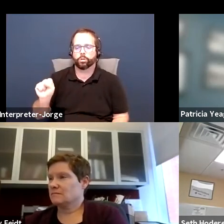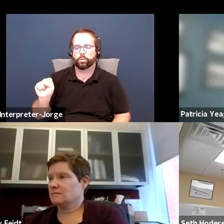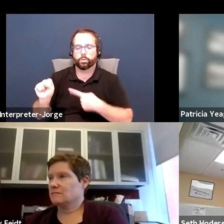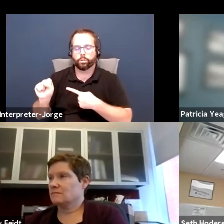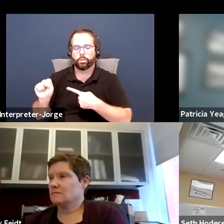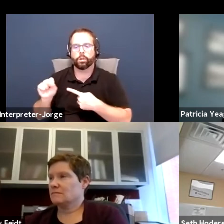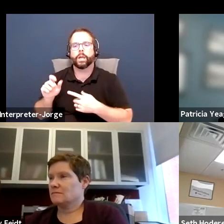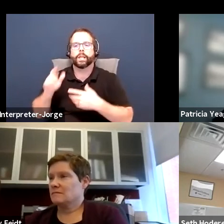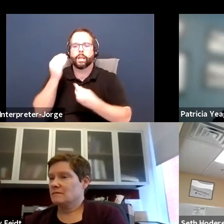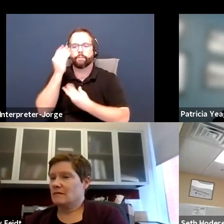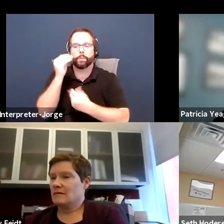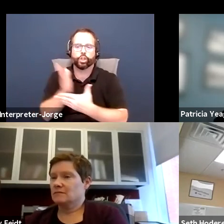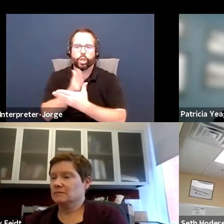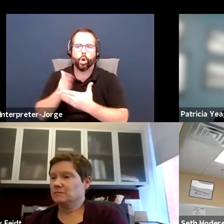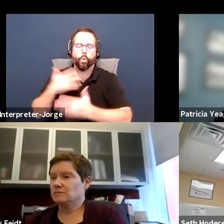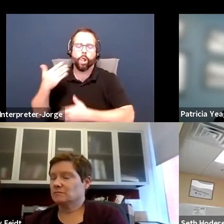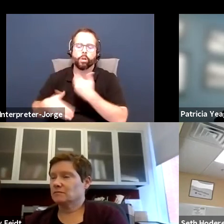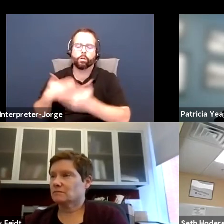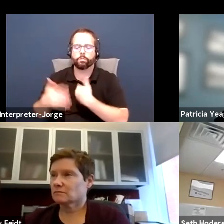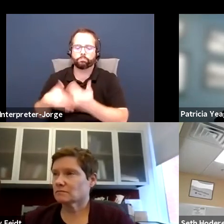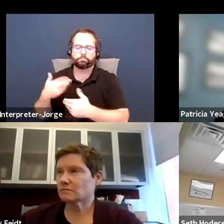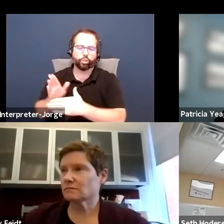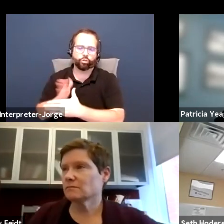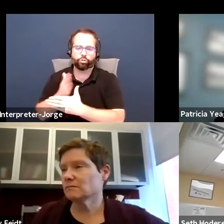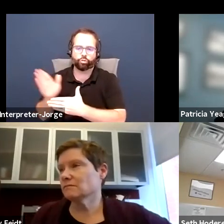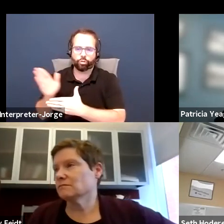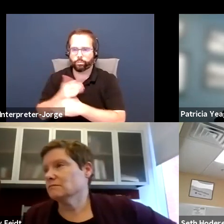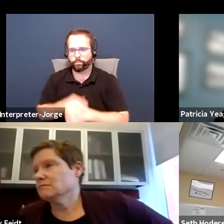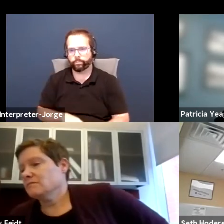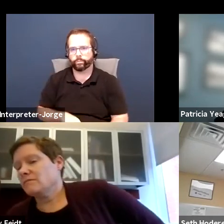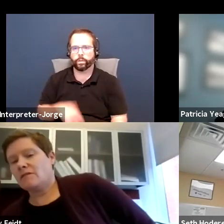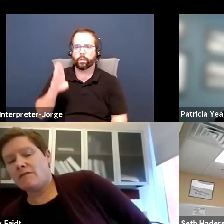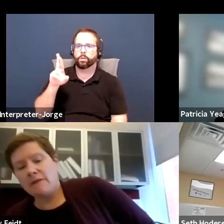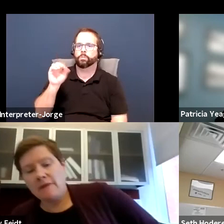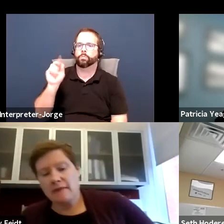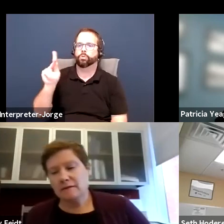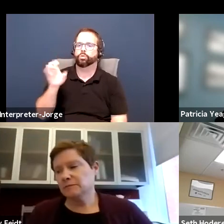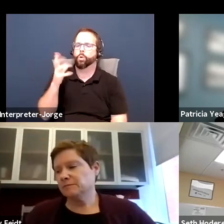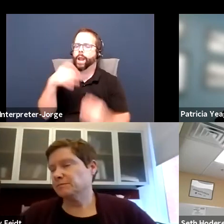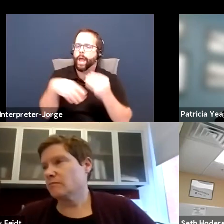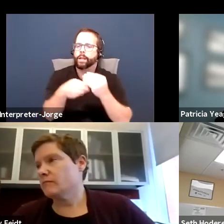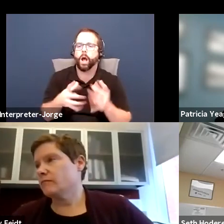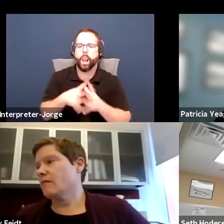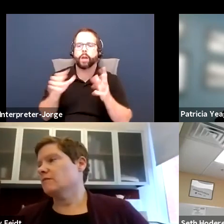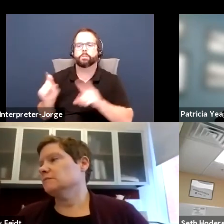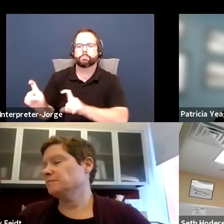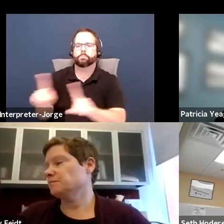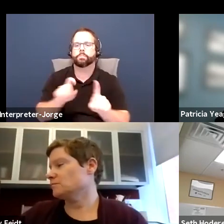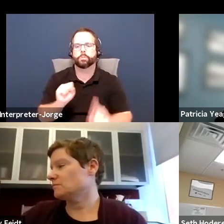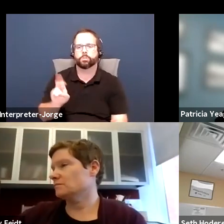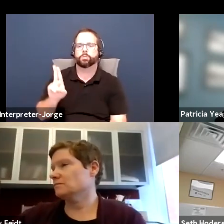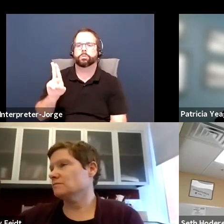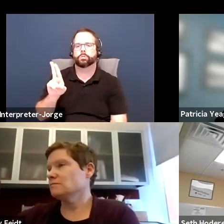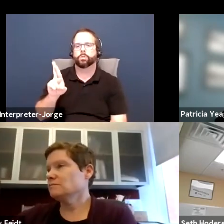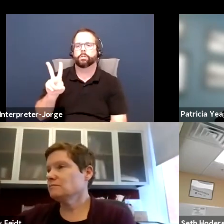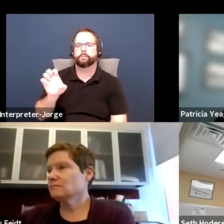This is Brooke, and I'll just chime into a lot of the survey tools. They have like a reporting